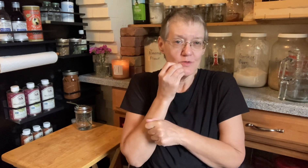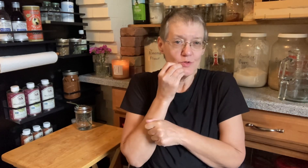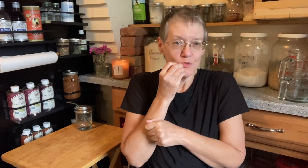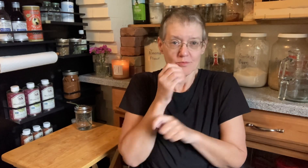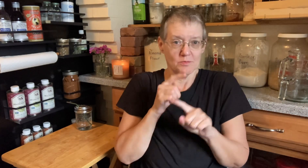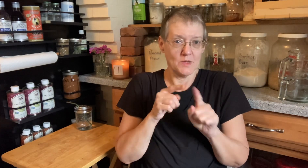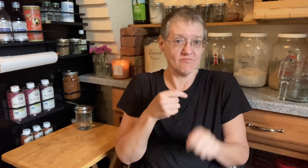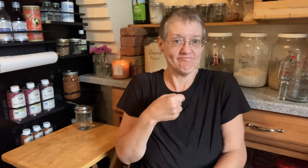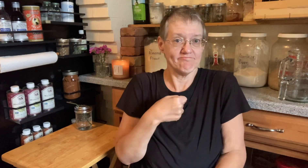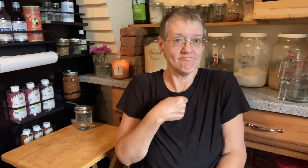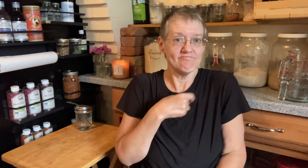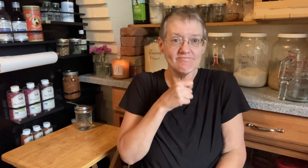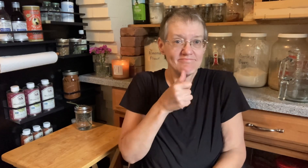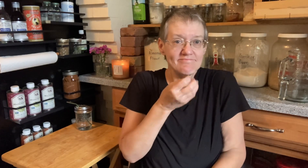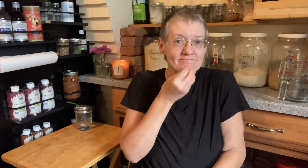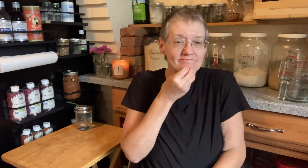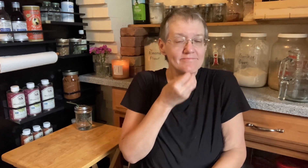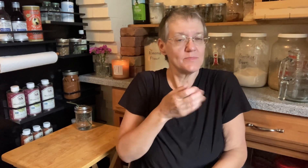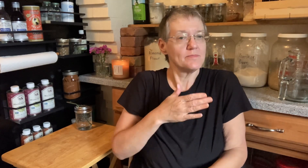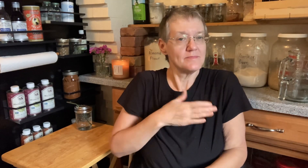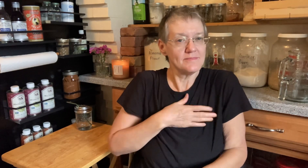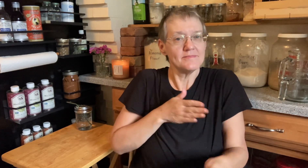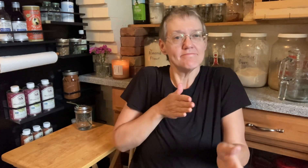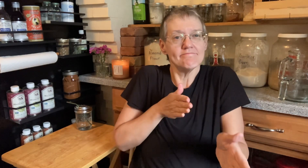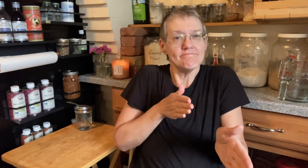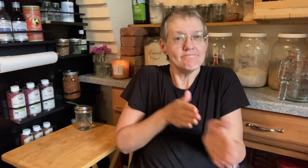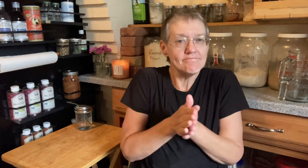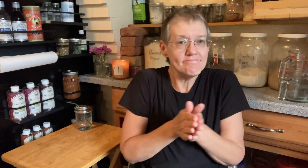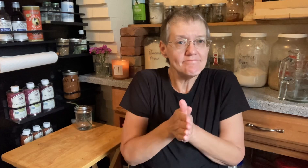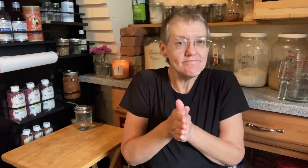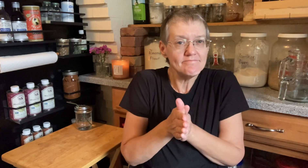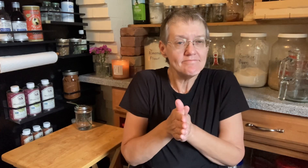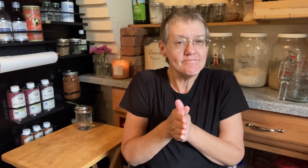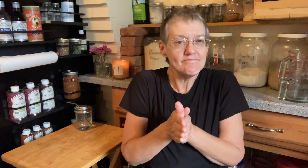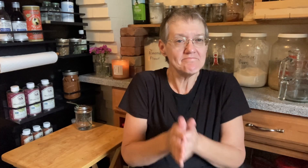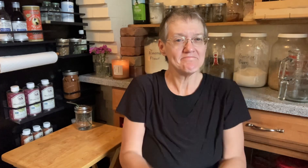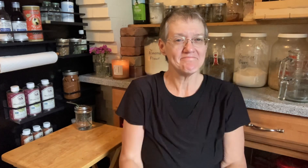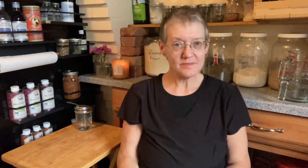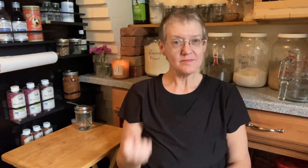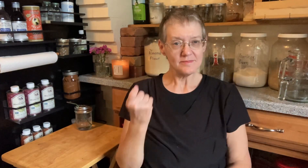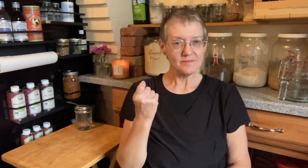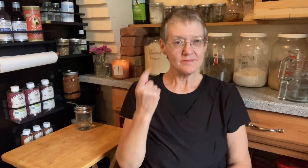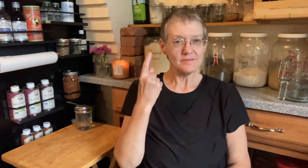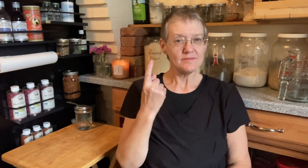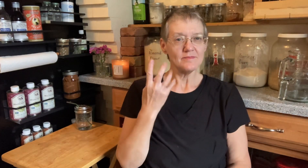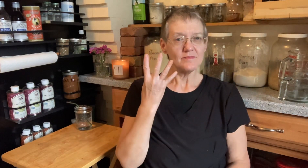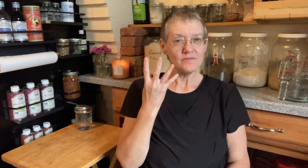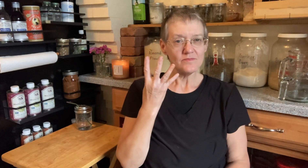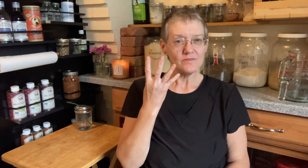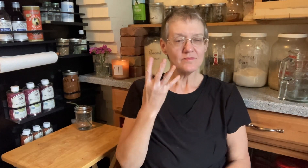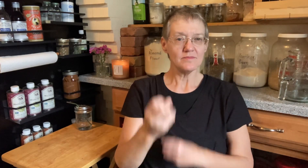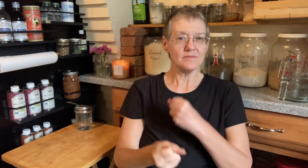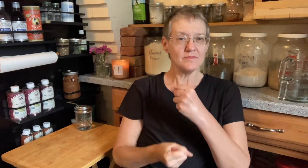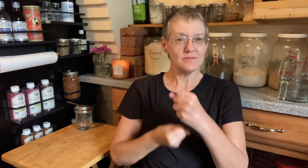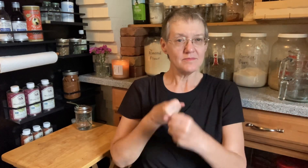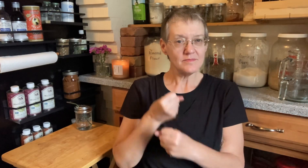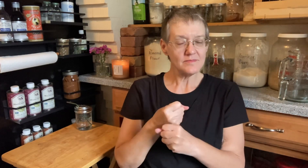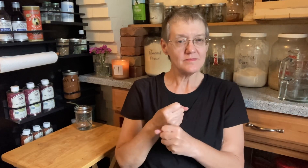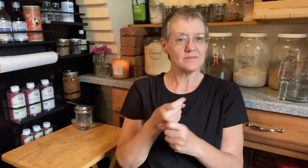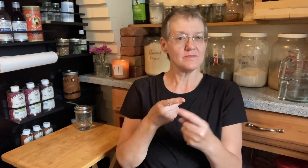food, but I wouldn't have anything. That was my motivation. Now, 4